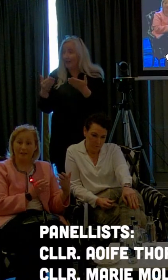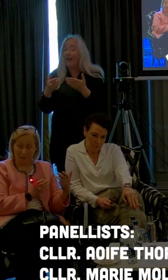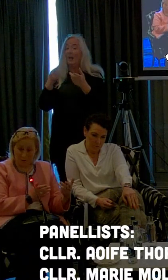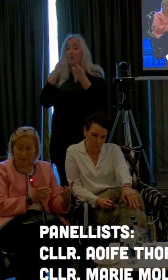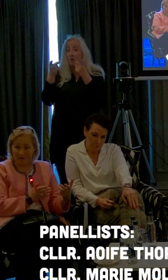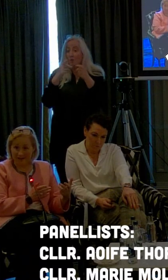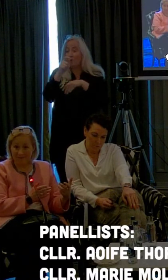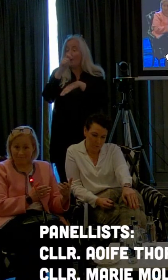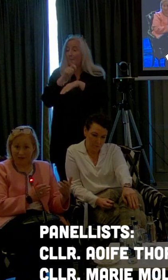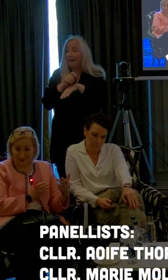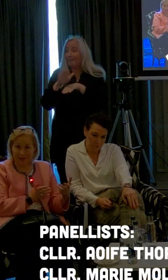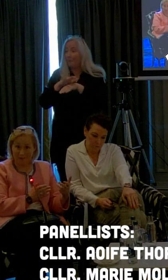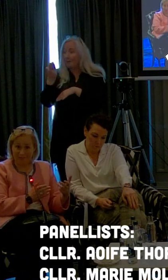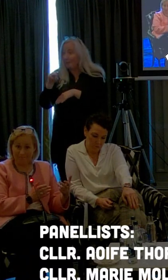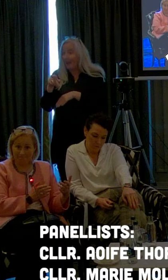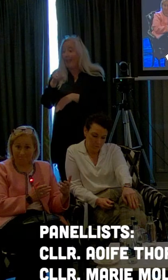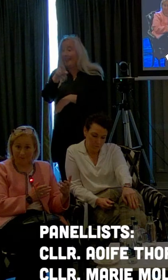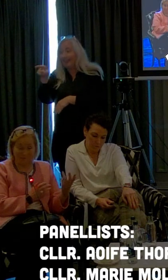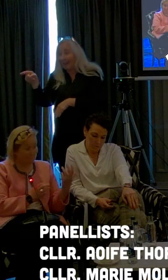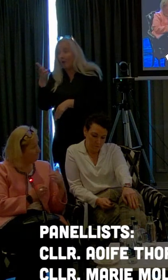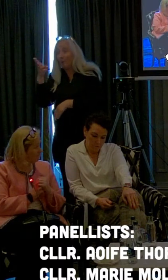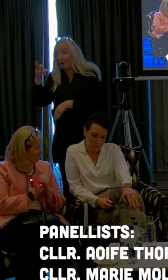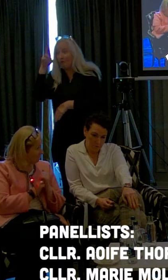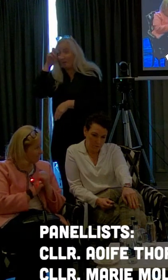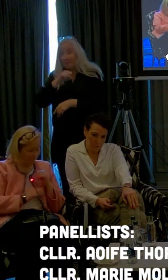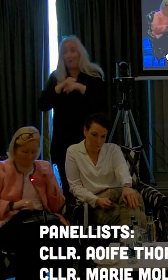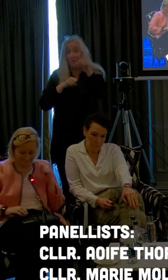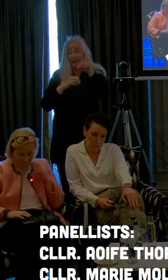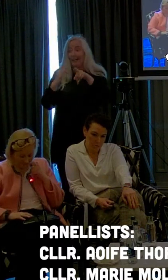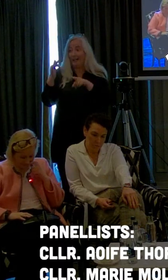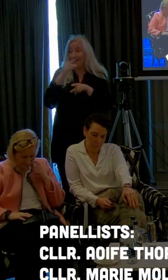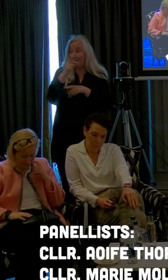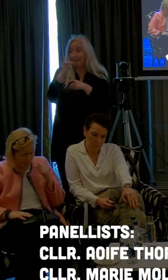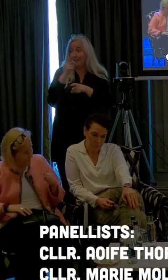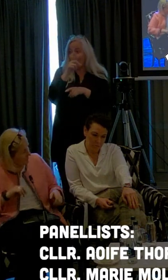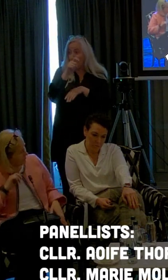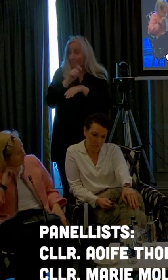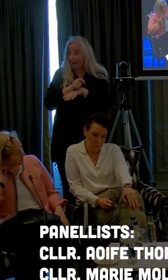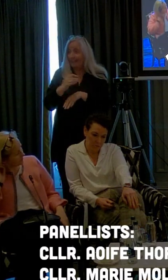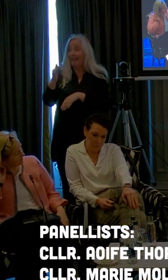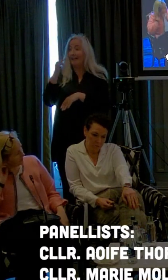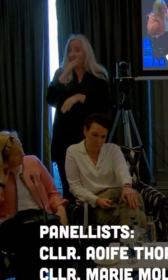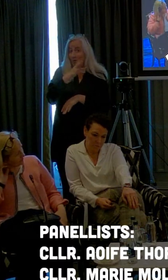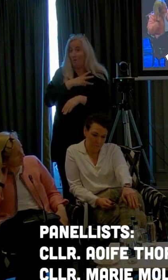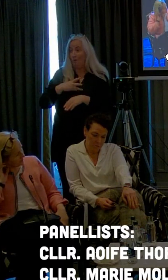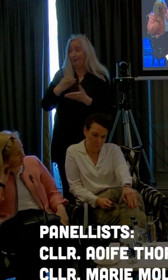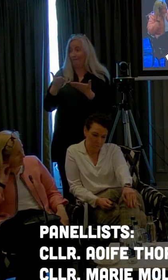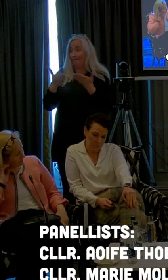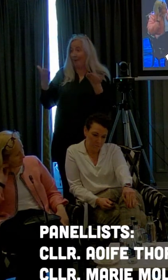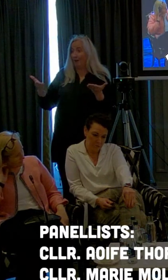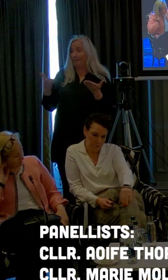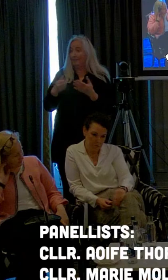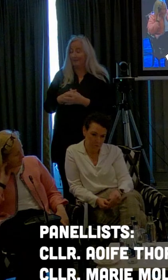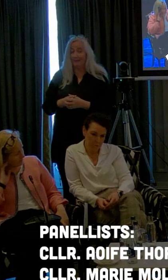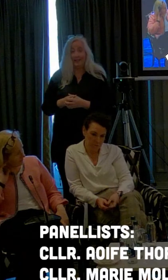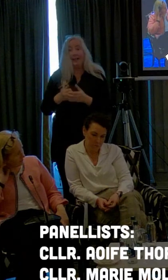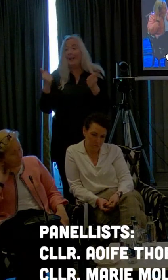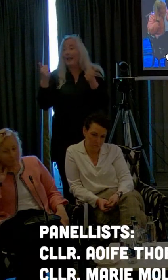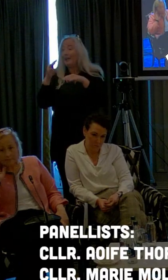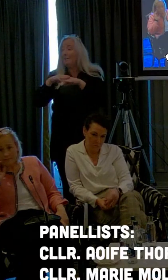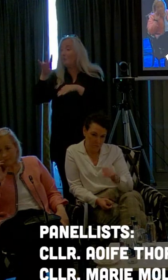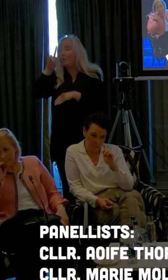people, they will remember that. They honestly will. So, thank you. Thank you. Thanks for that insight. Any other